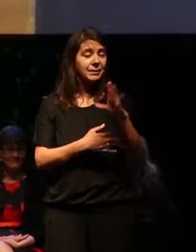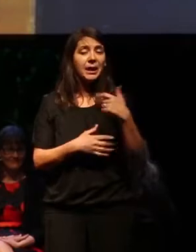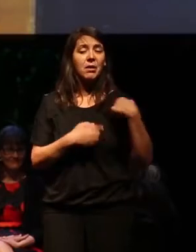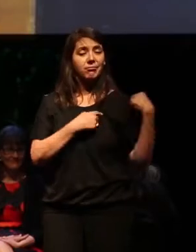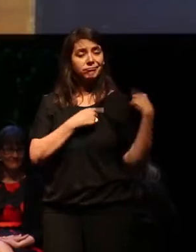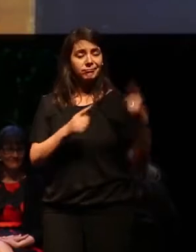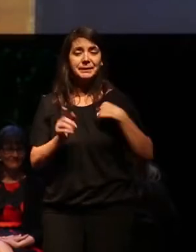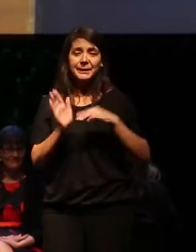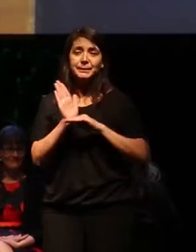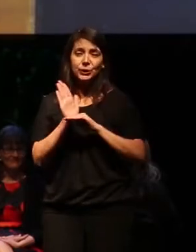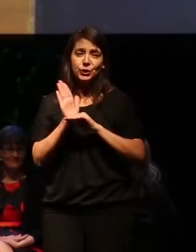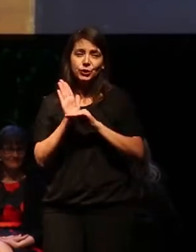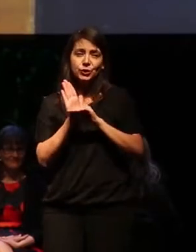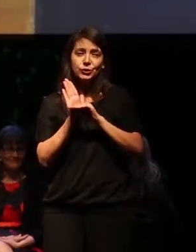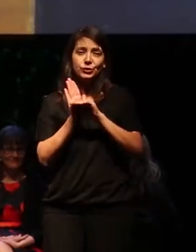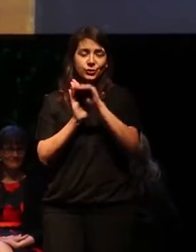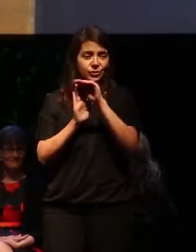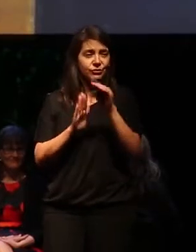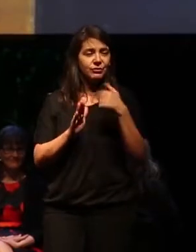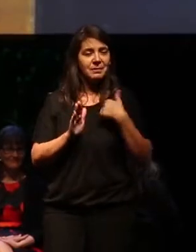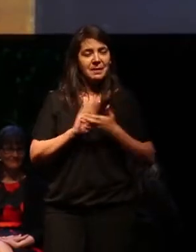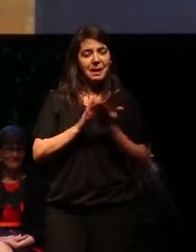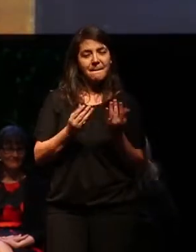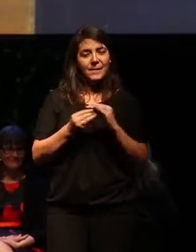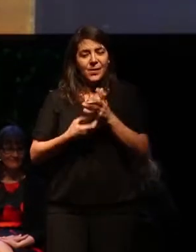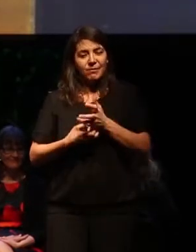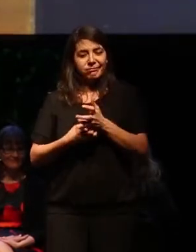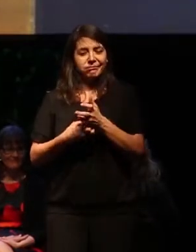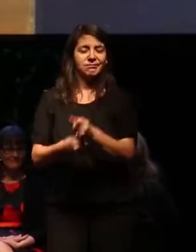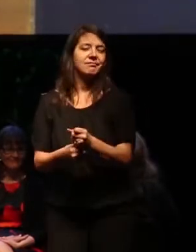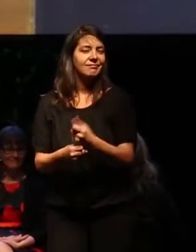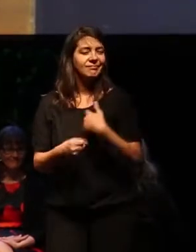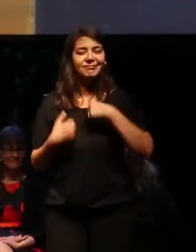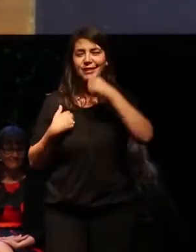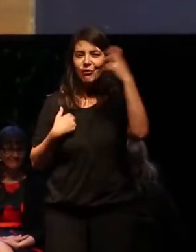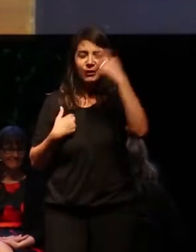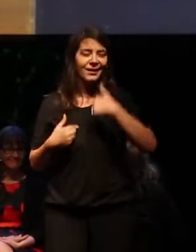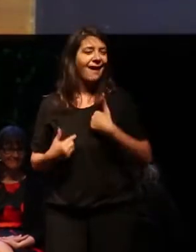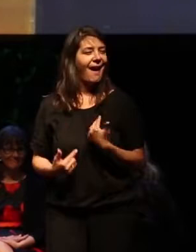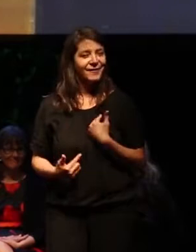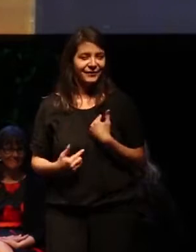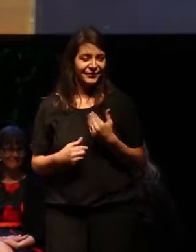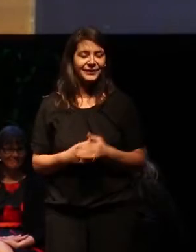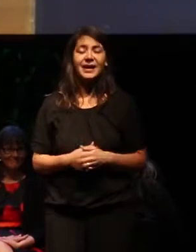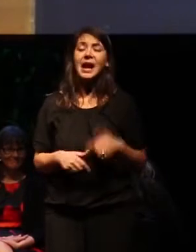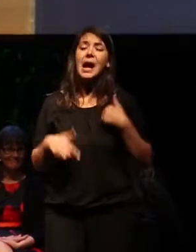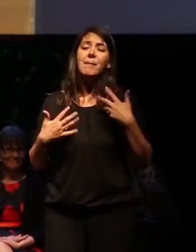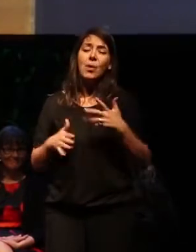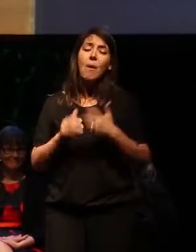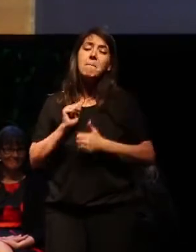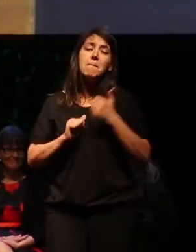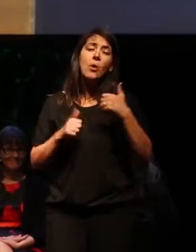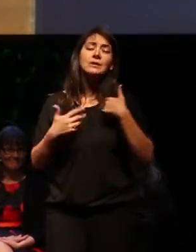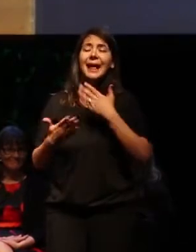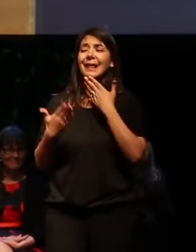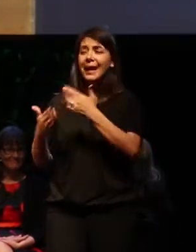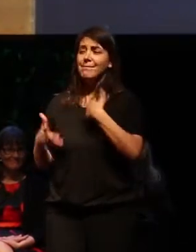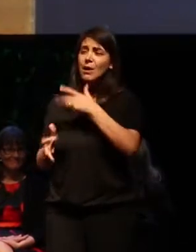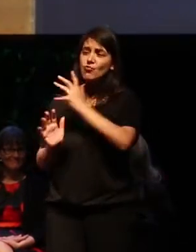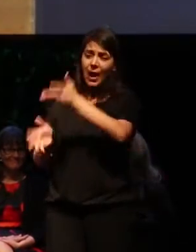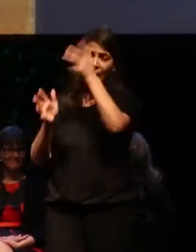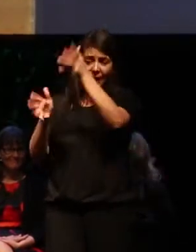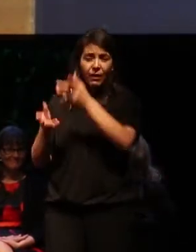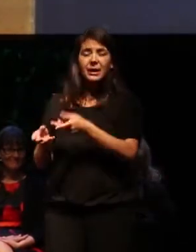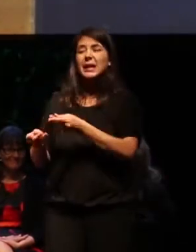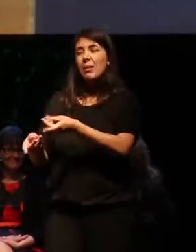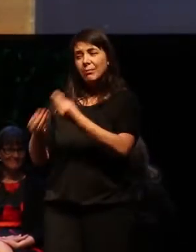had matured and gained the confidence that I never knew I had. I'm immensely grateful to my grandparents for providing me